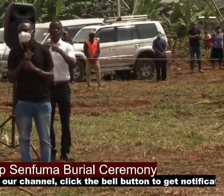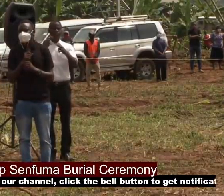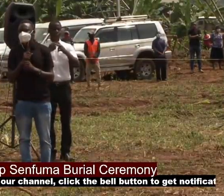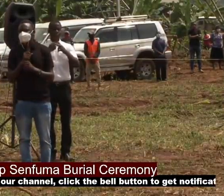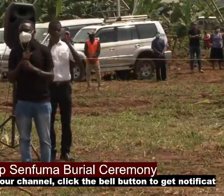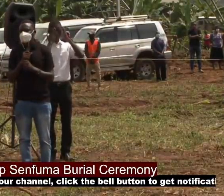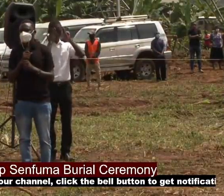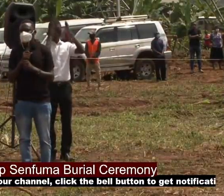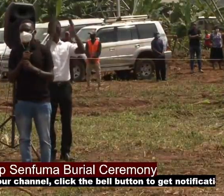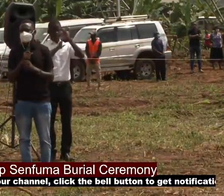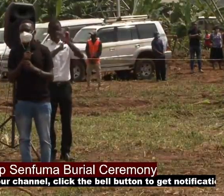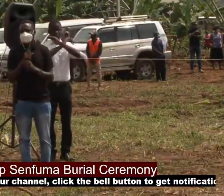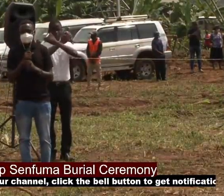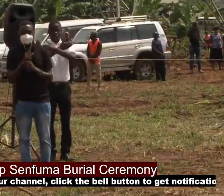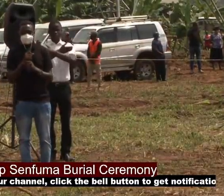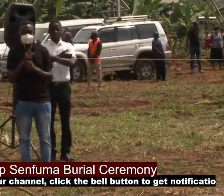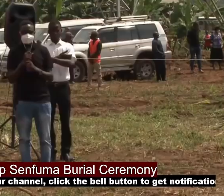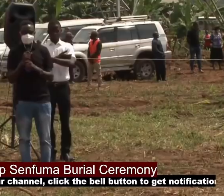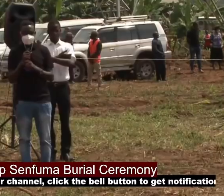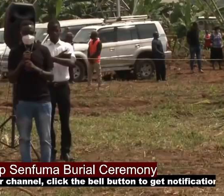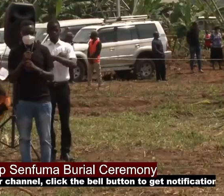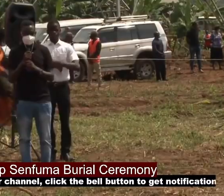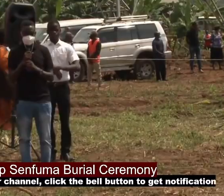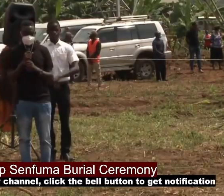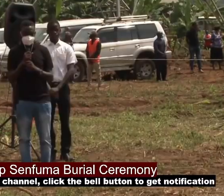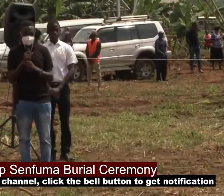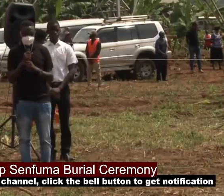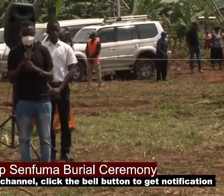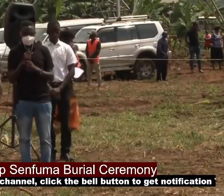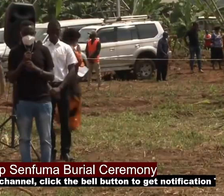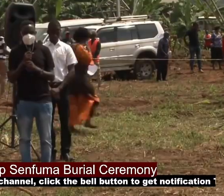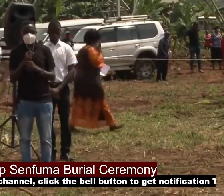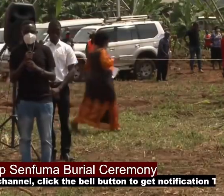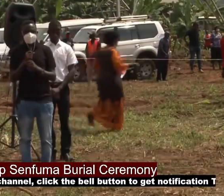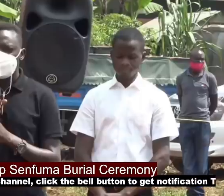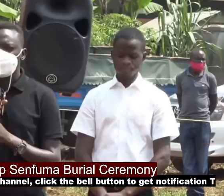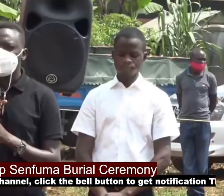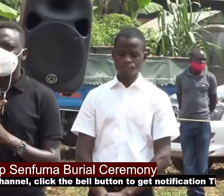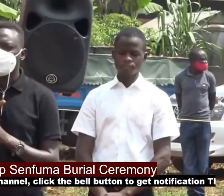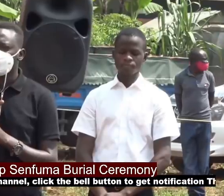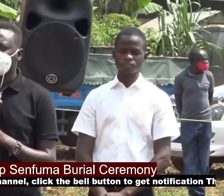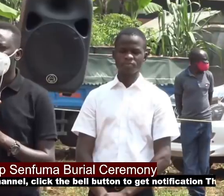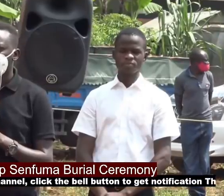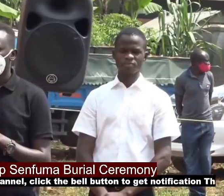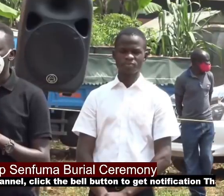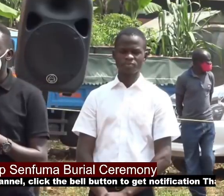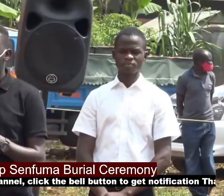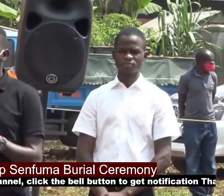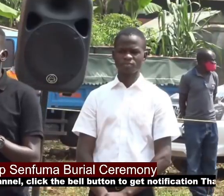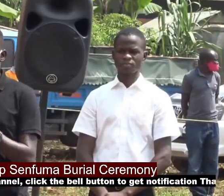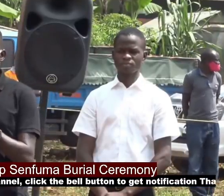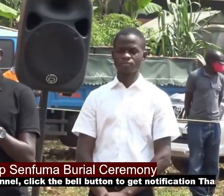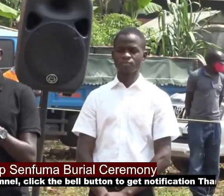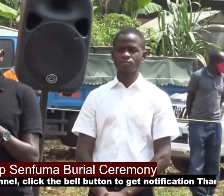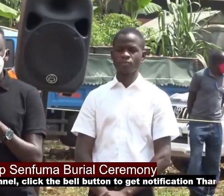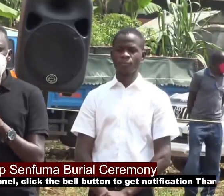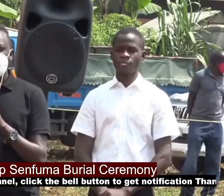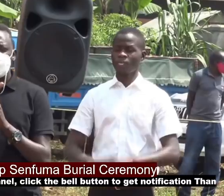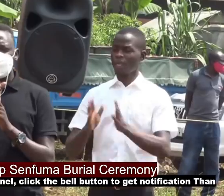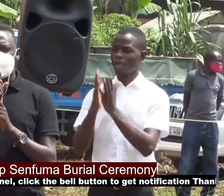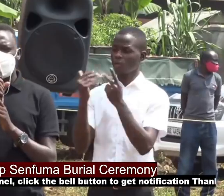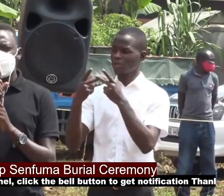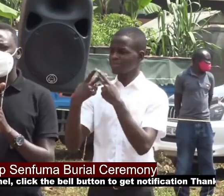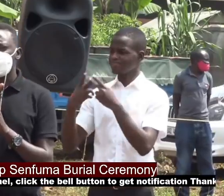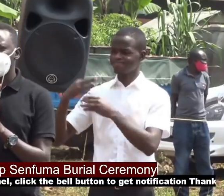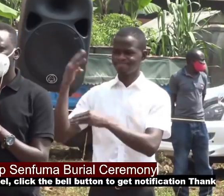So they brought a pastor. At that time I didn't know his name, but later I came to know that he was Pastor Senfuma. Nabuulira